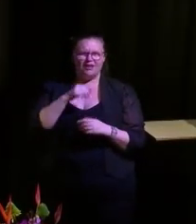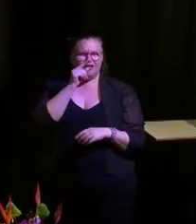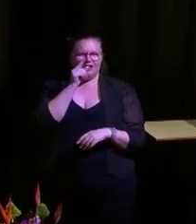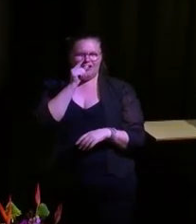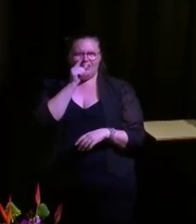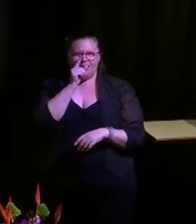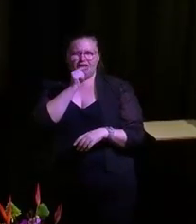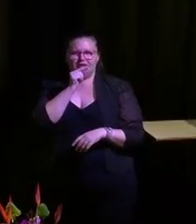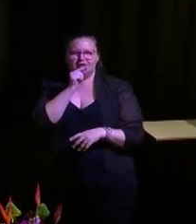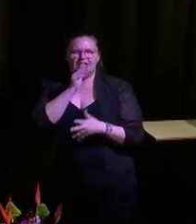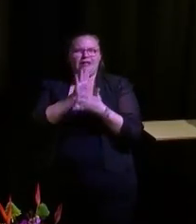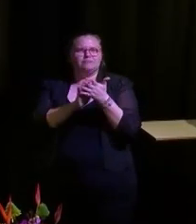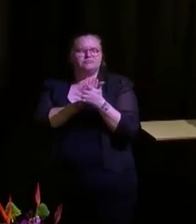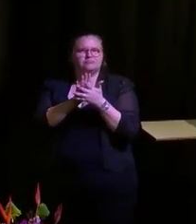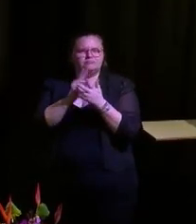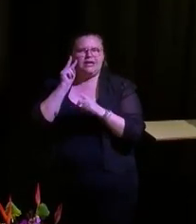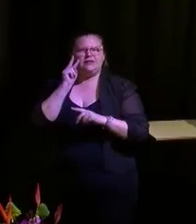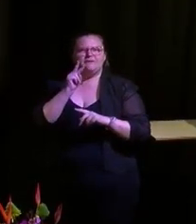viewer.